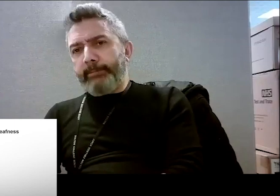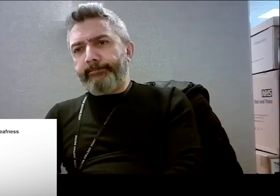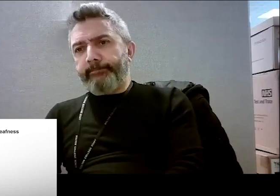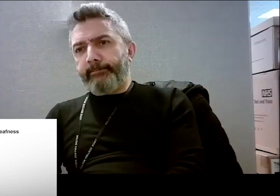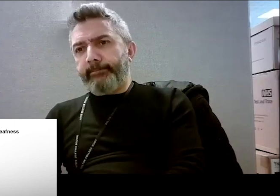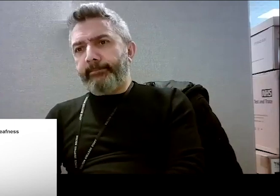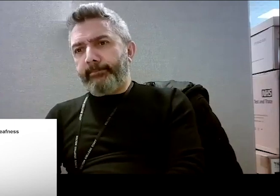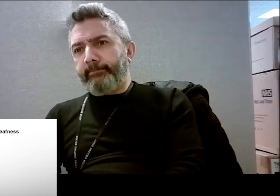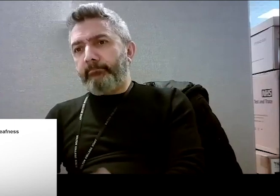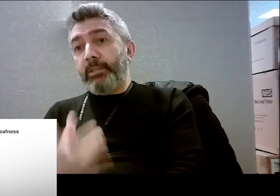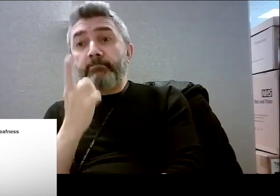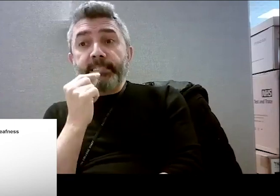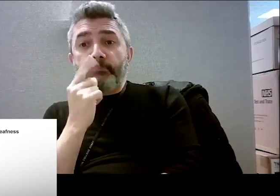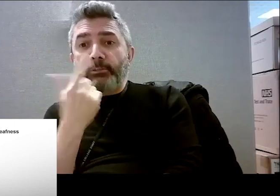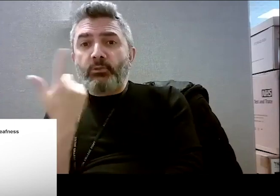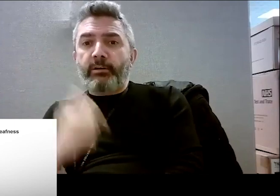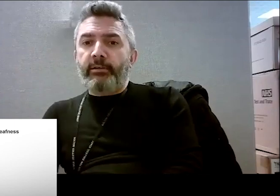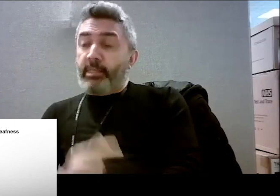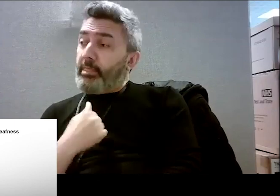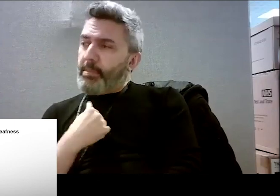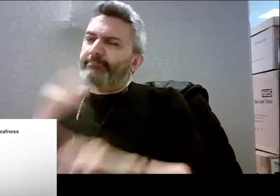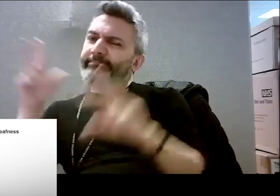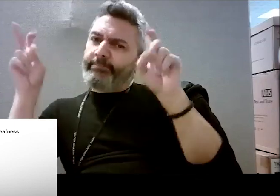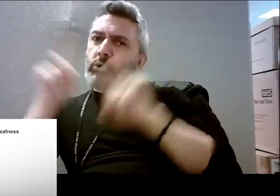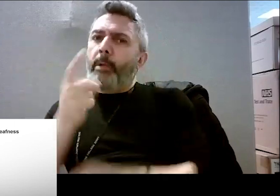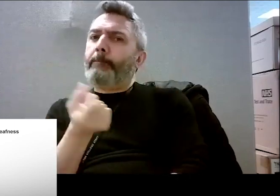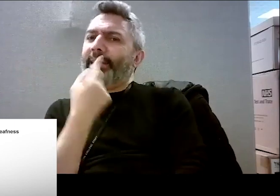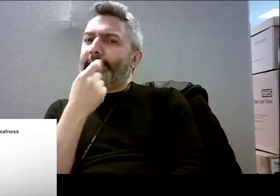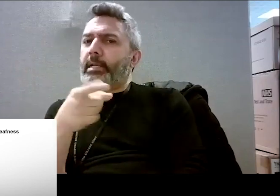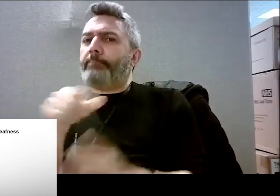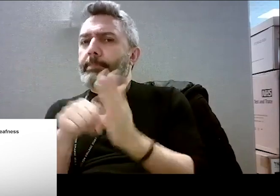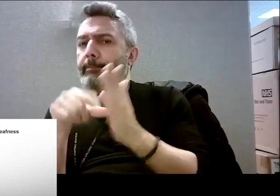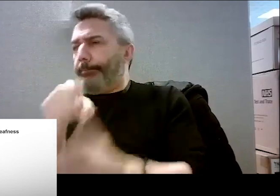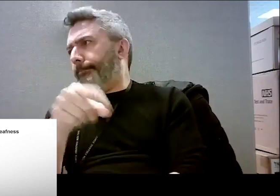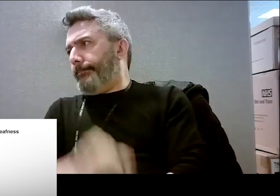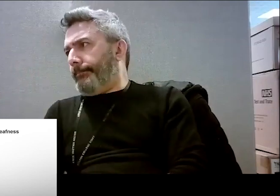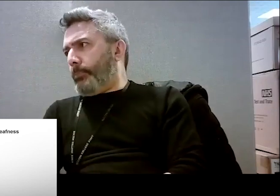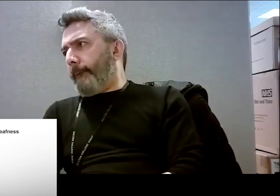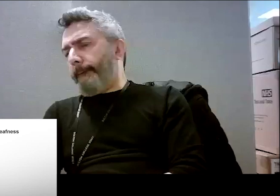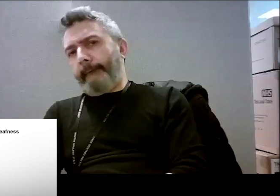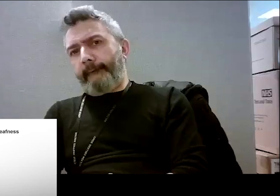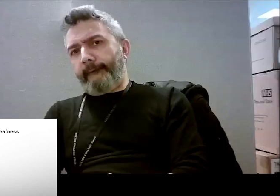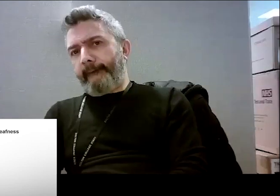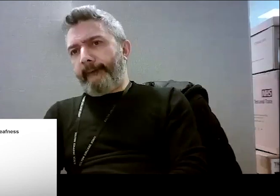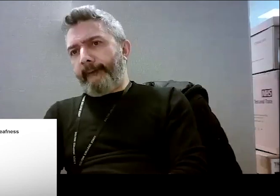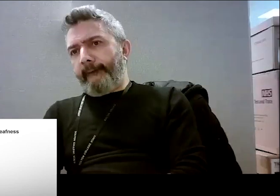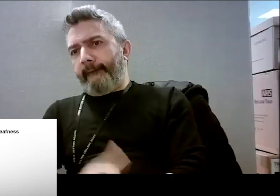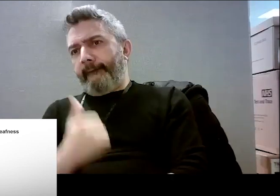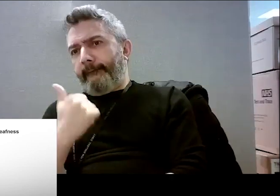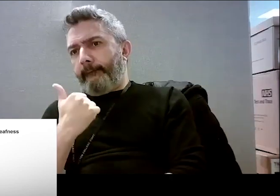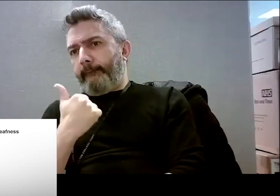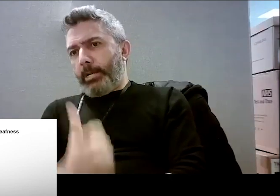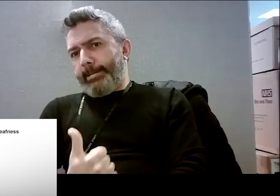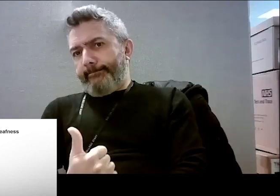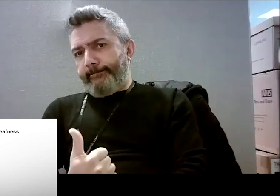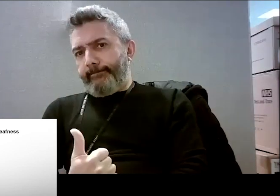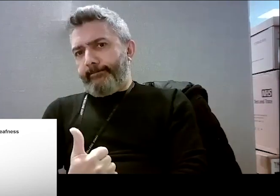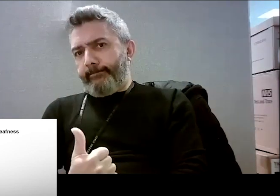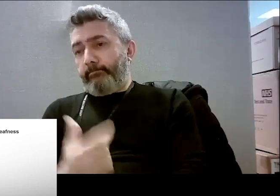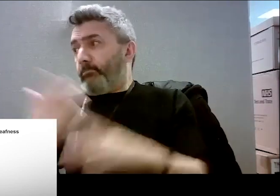draft, and that's why I turned around, possibly. But that's why they said, yeah, you're probably deaf because of the